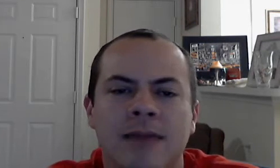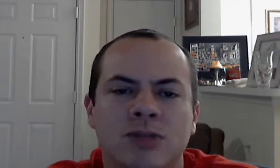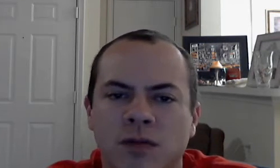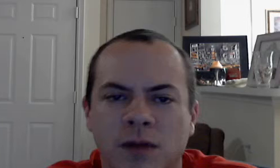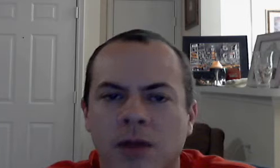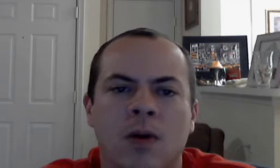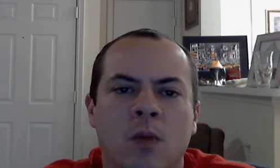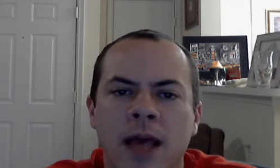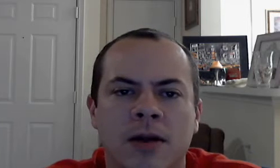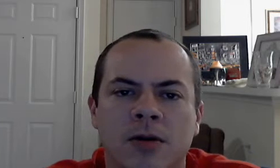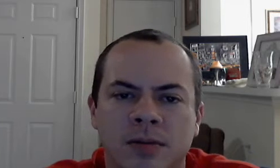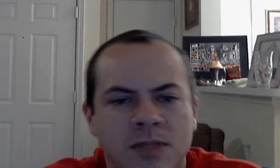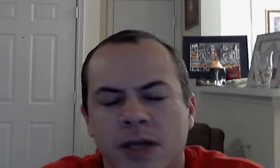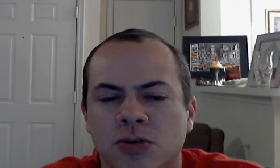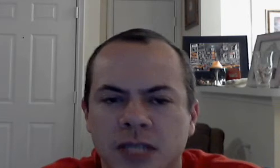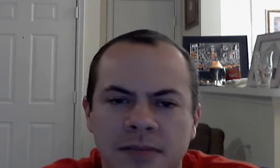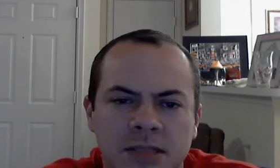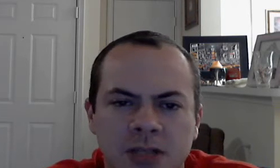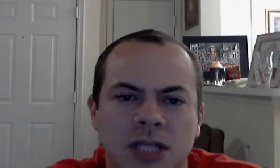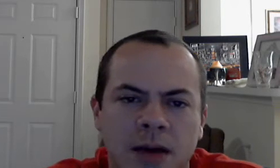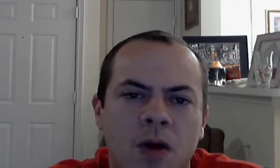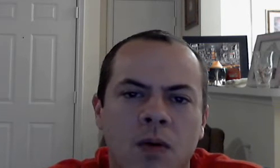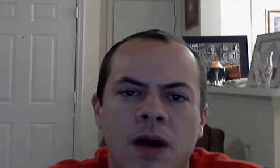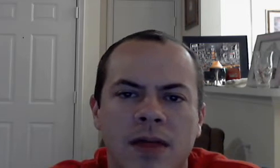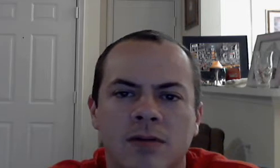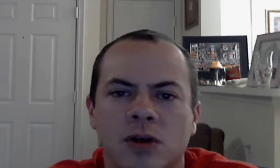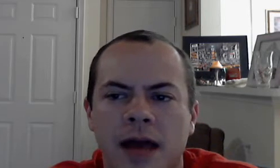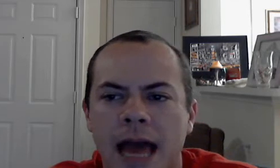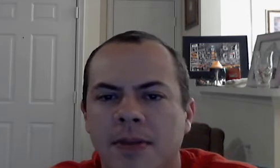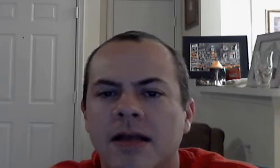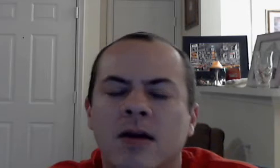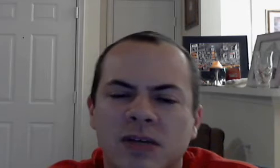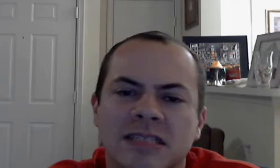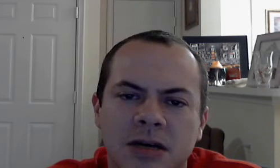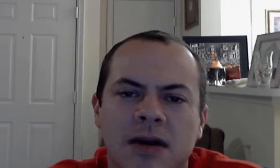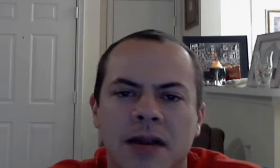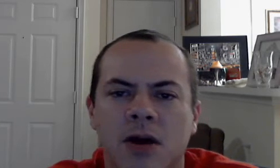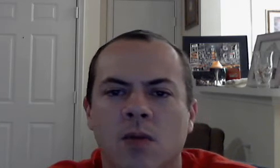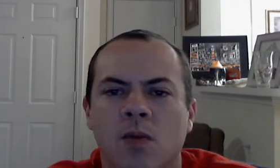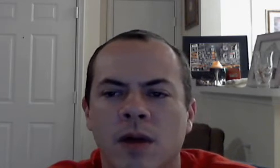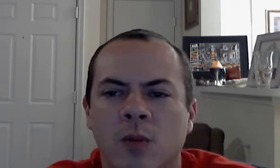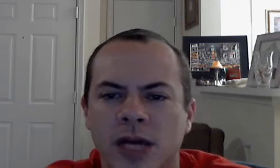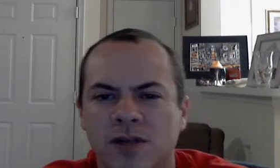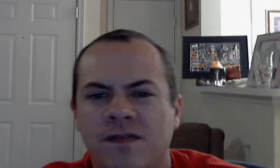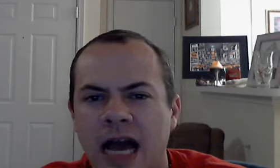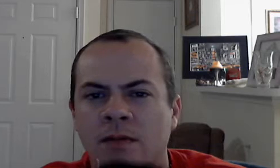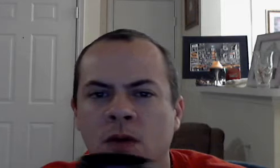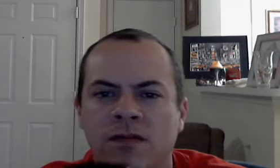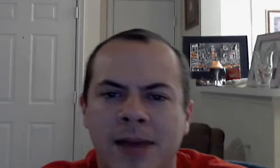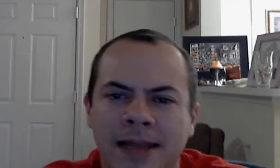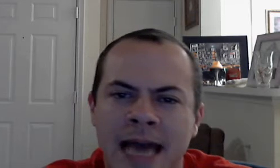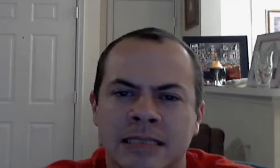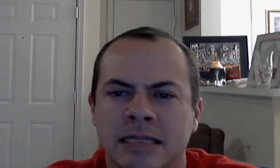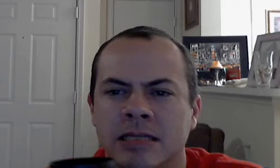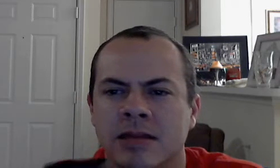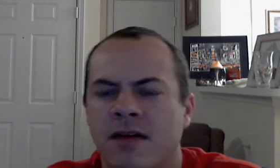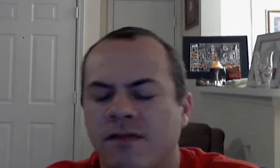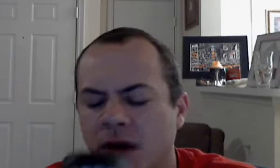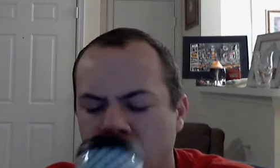Game should have really went way under. Special teams touchdown. Oh, well, that is going to happen. We still got another winning wager. Five and one for my last six in the NFL.